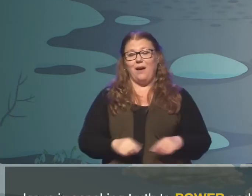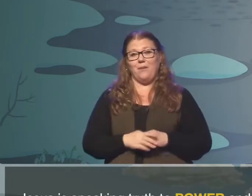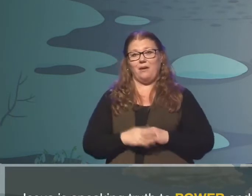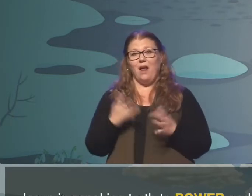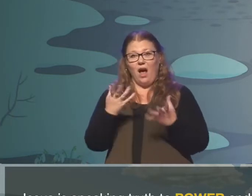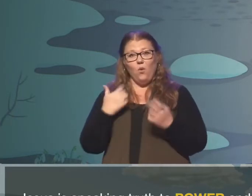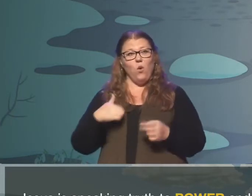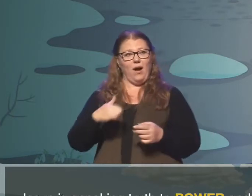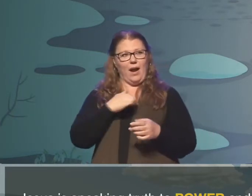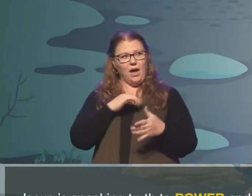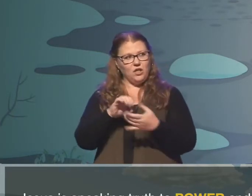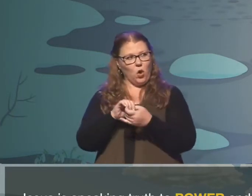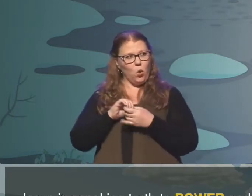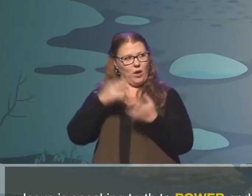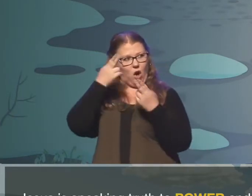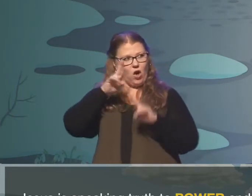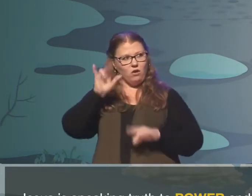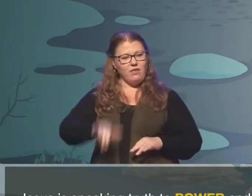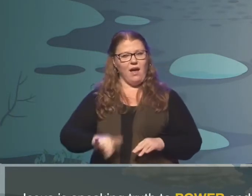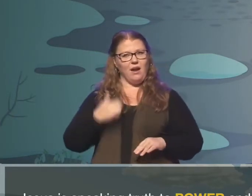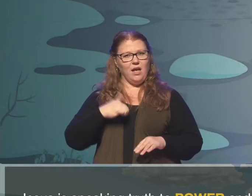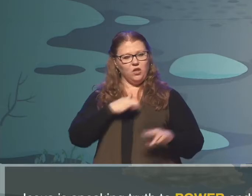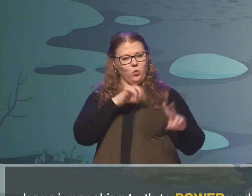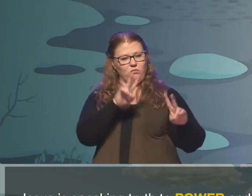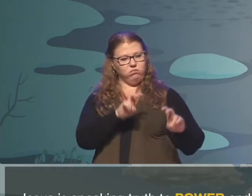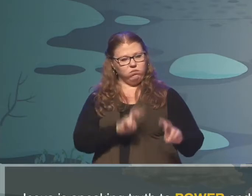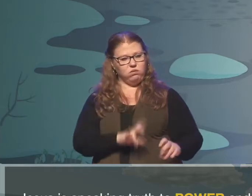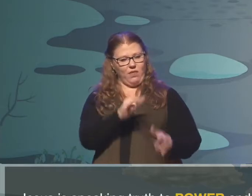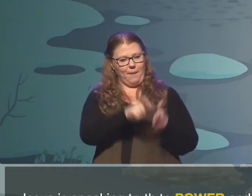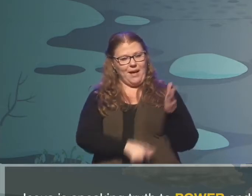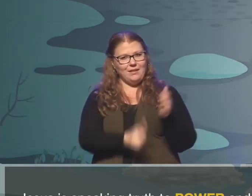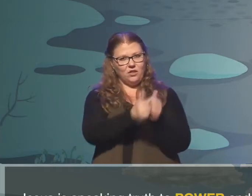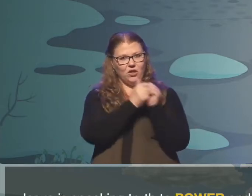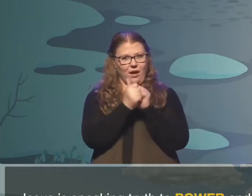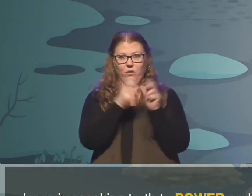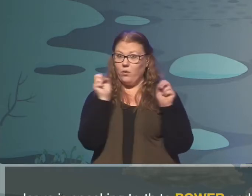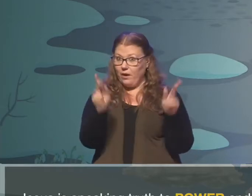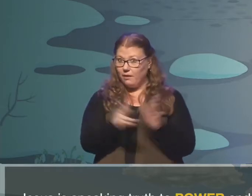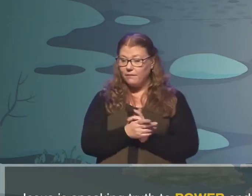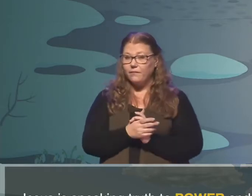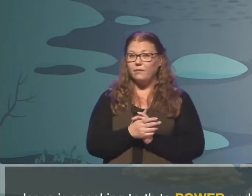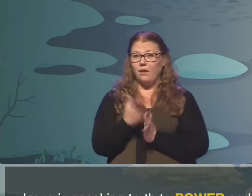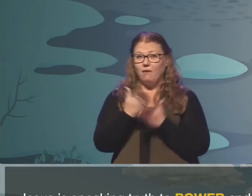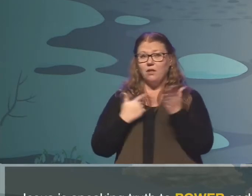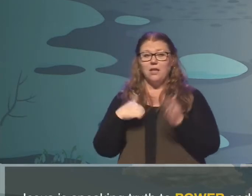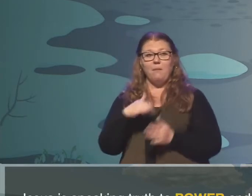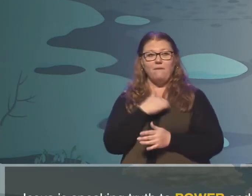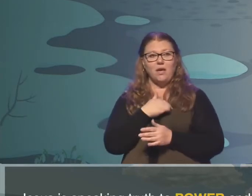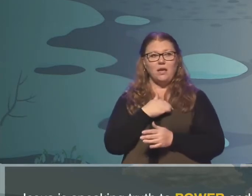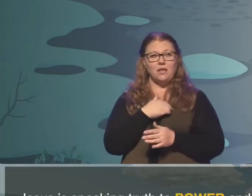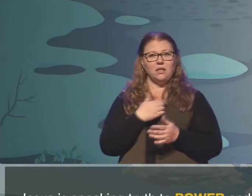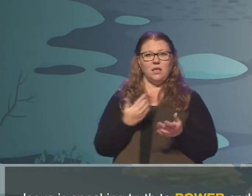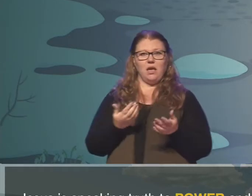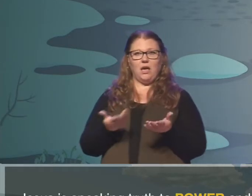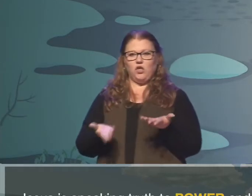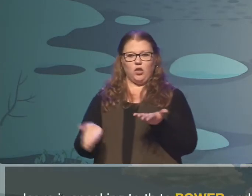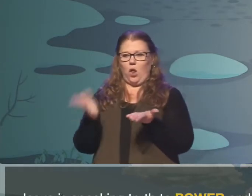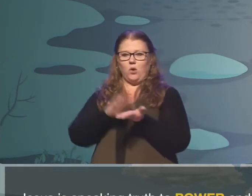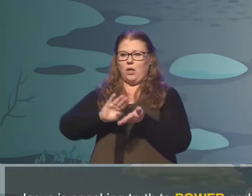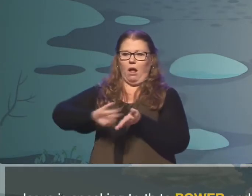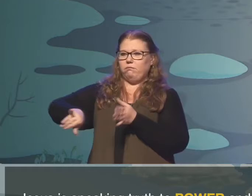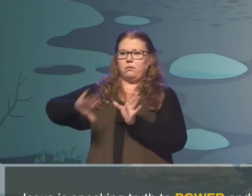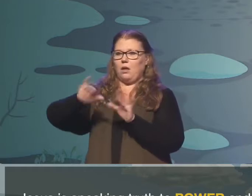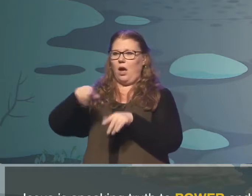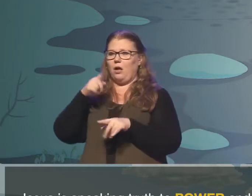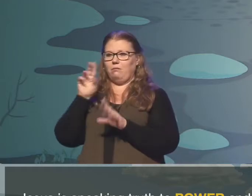I want us to own that and honor that as we look at this passage together, okay? For some of us, we could just close it all up and go home right now, all